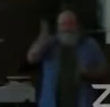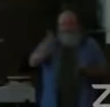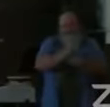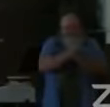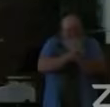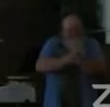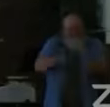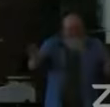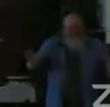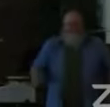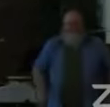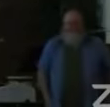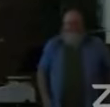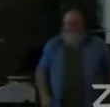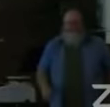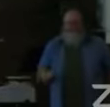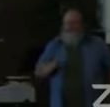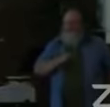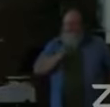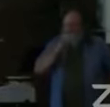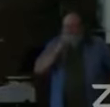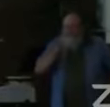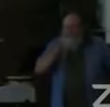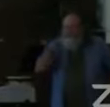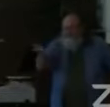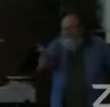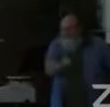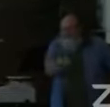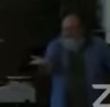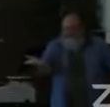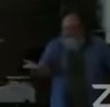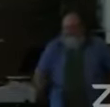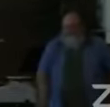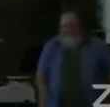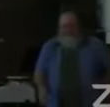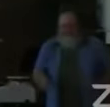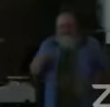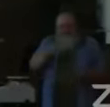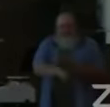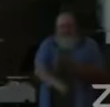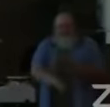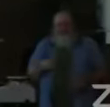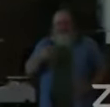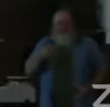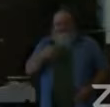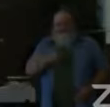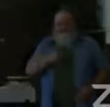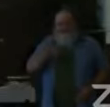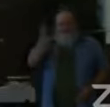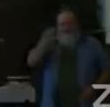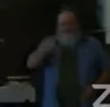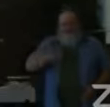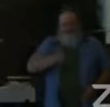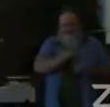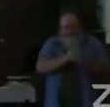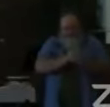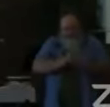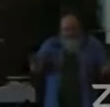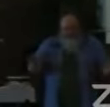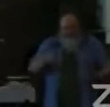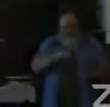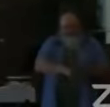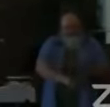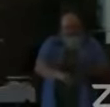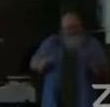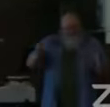have told you these things." Again, Jesus is speaking. "I have told you these things so that in me you may have peace. In this world you will have